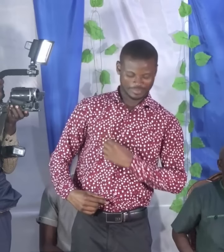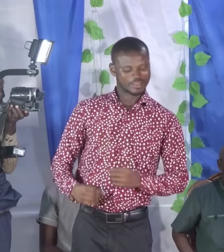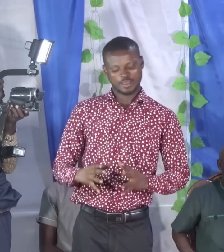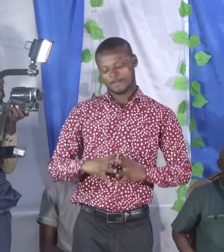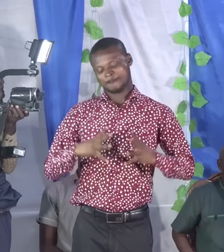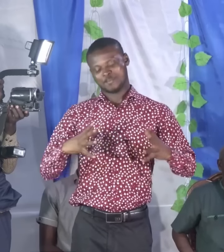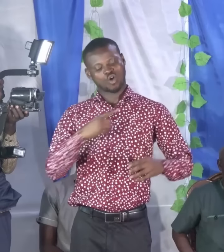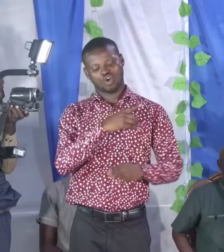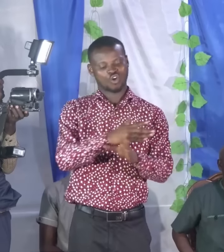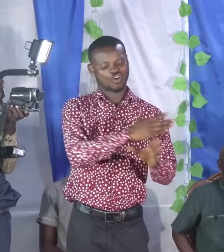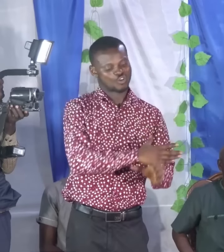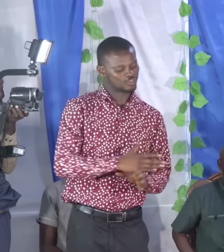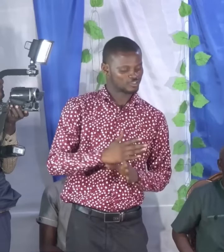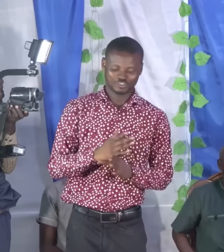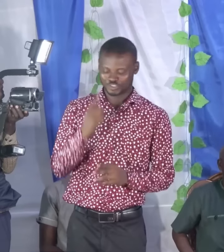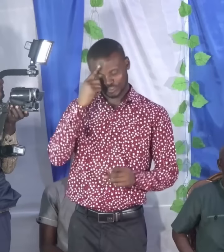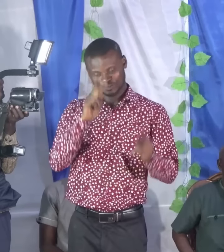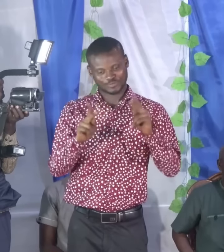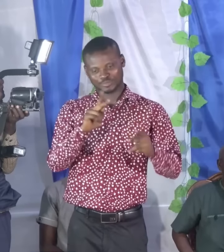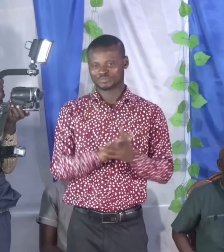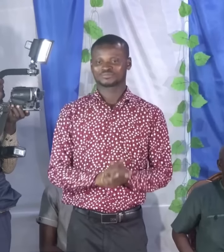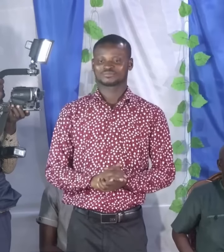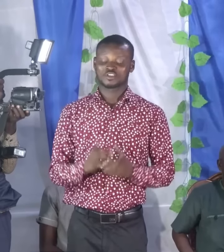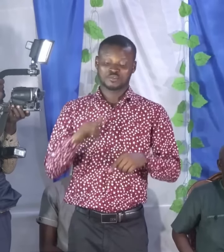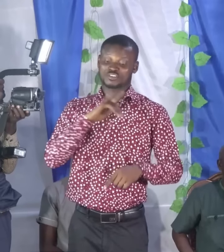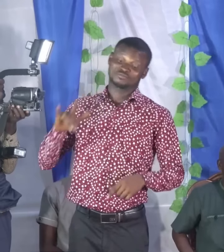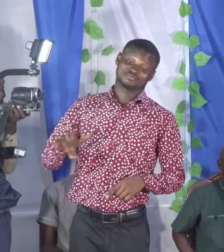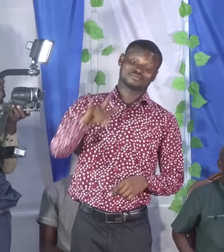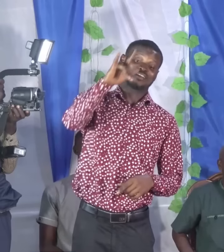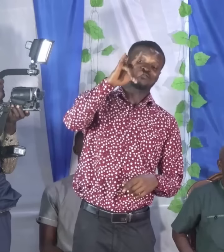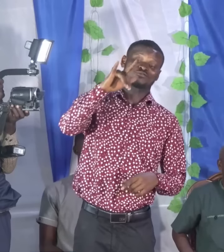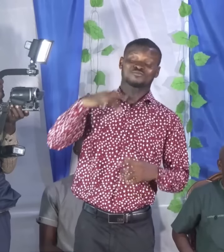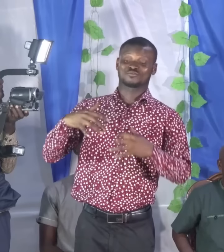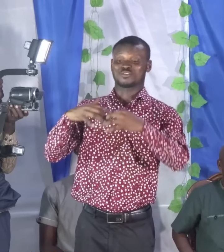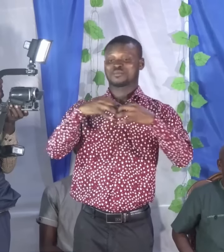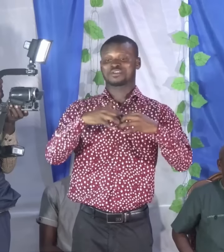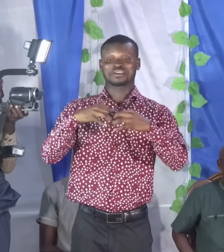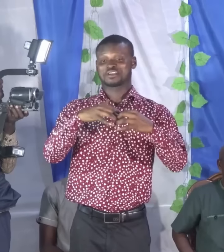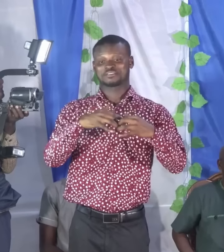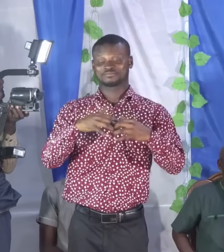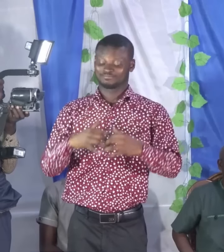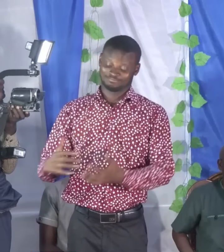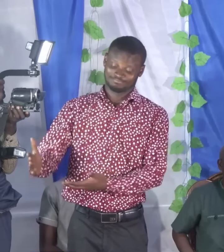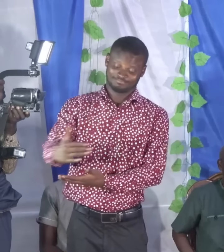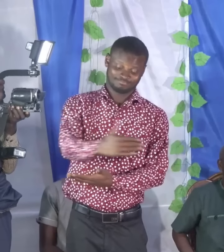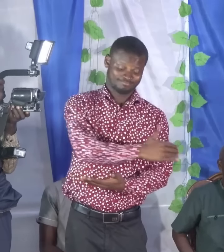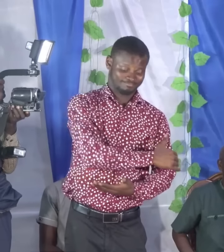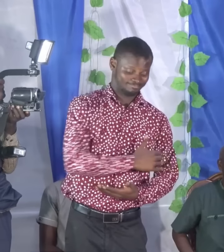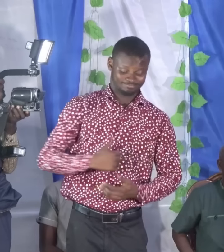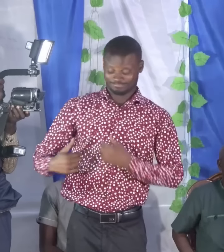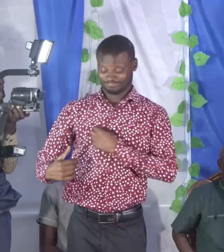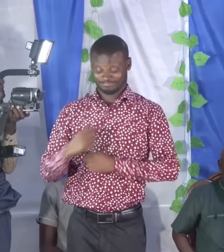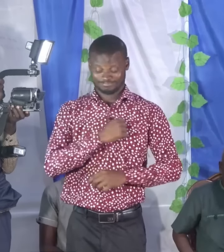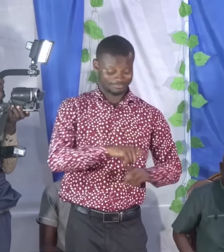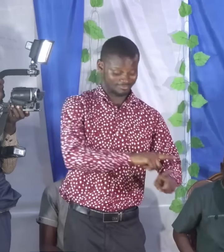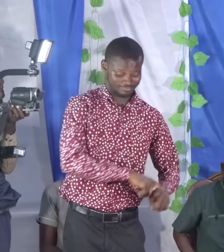e kwa america e bua bua entade no sa container ma e ba no me tia ho ka habo ye ye be sita